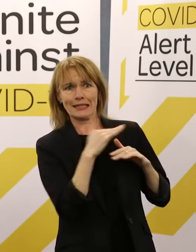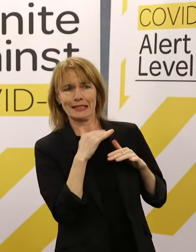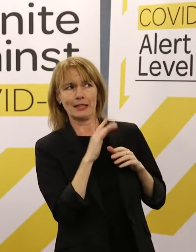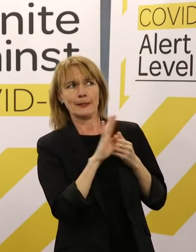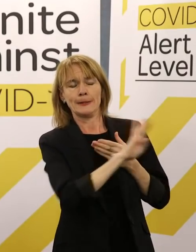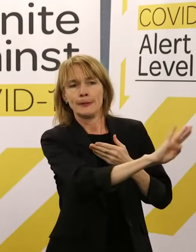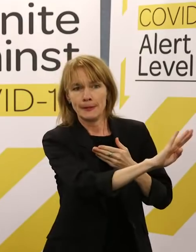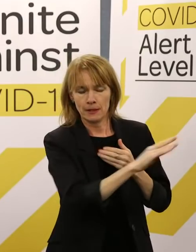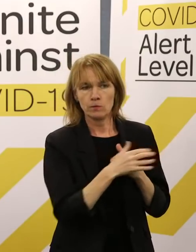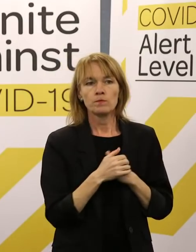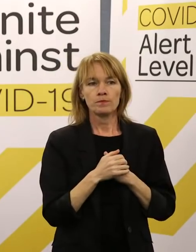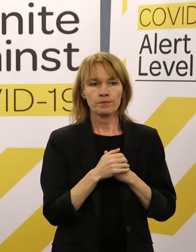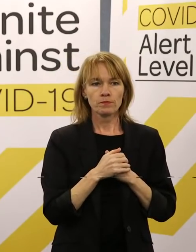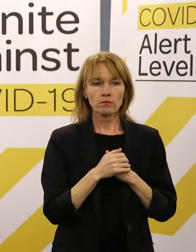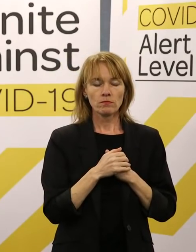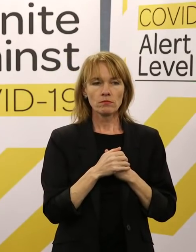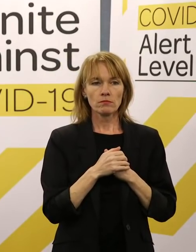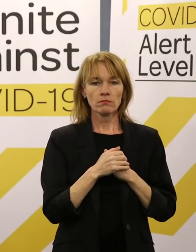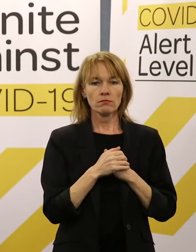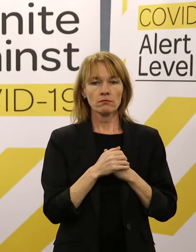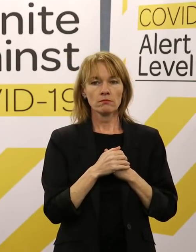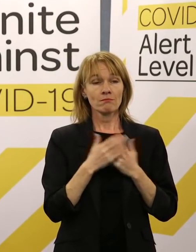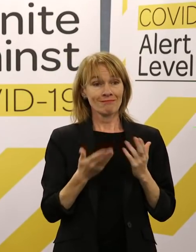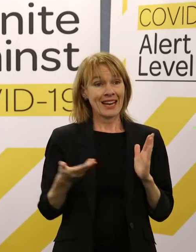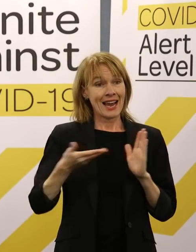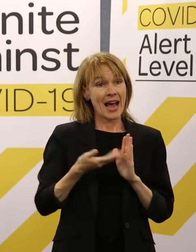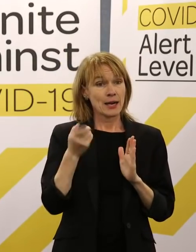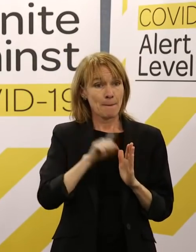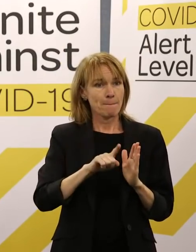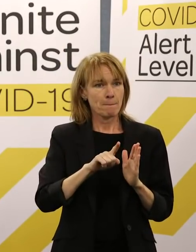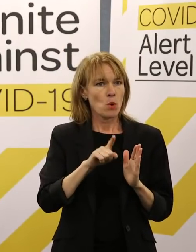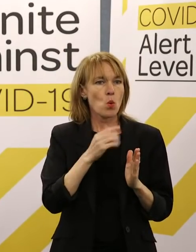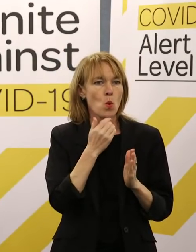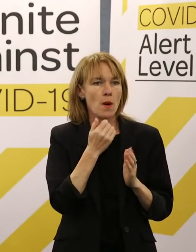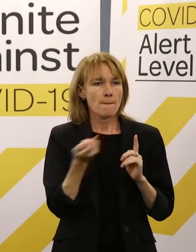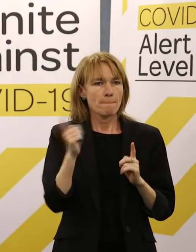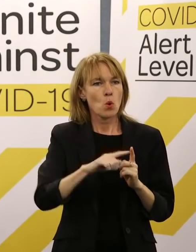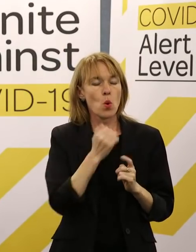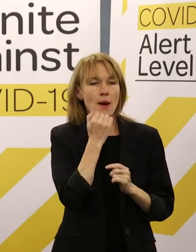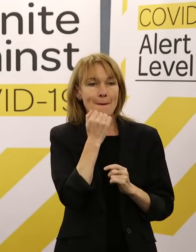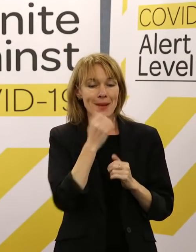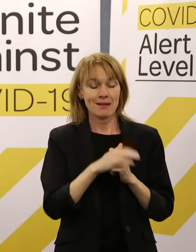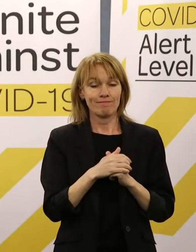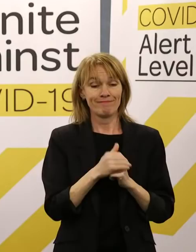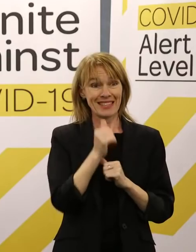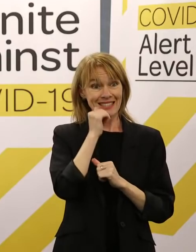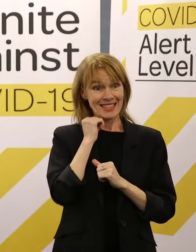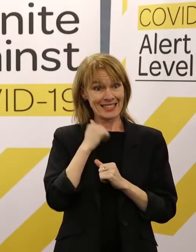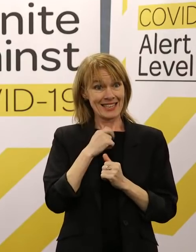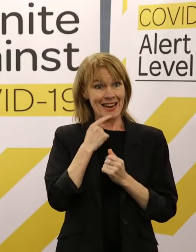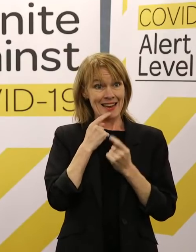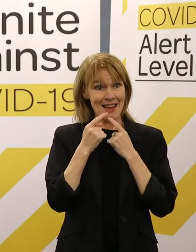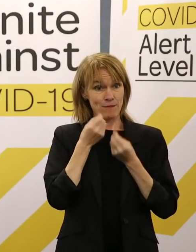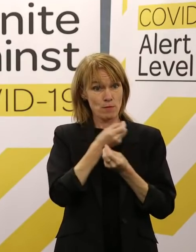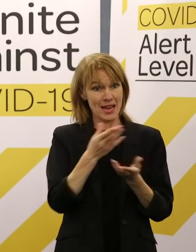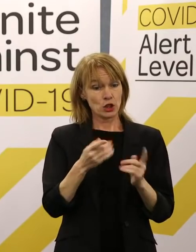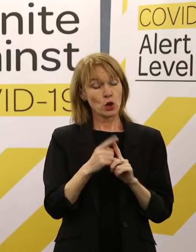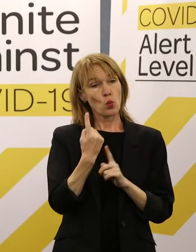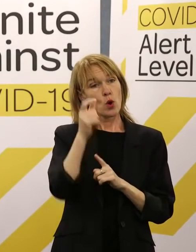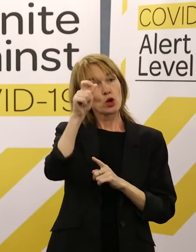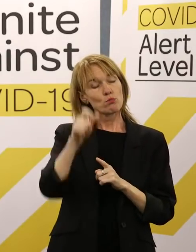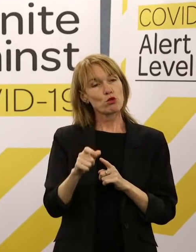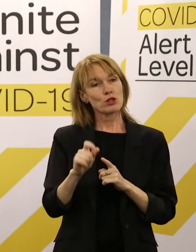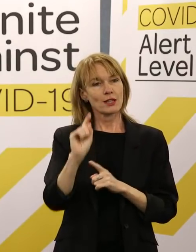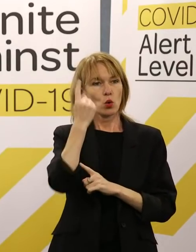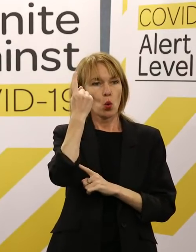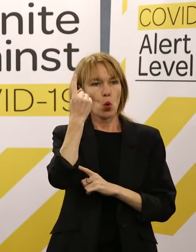Just to further numbers, we have 1 person in hospital, as reported yesterday in Auckland City Hospital. This person is stable on the